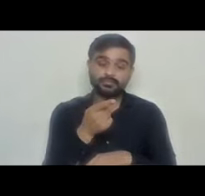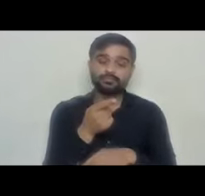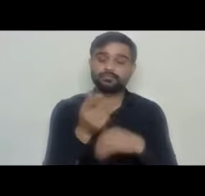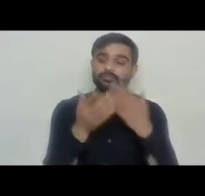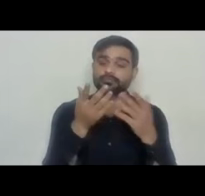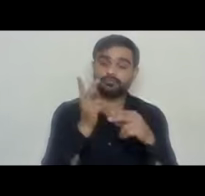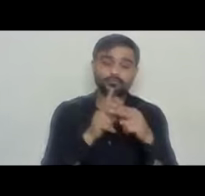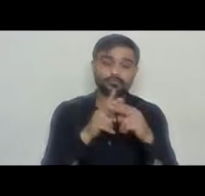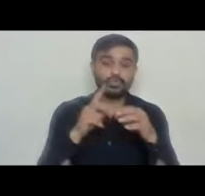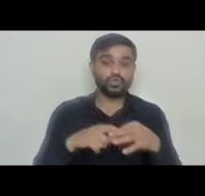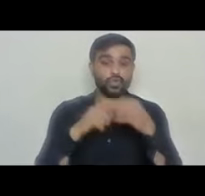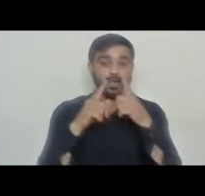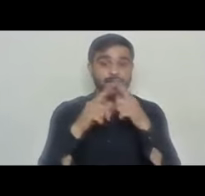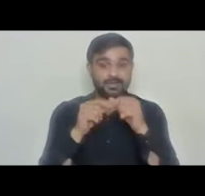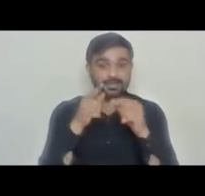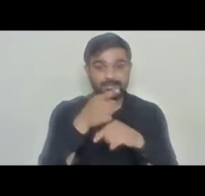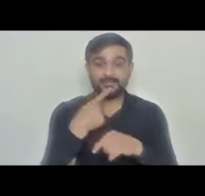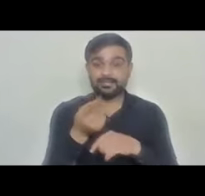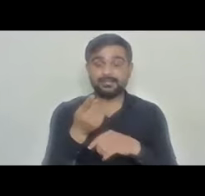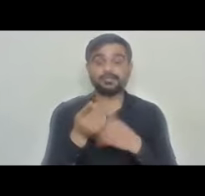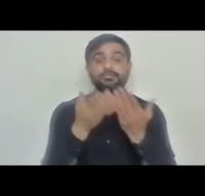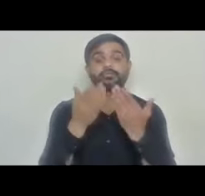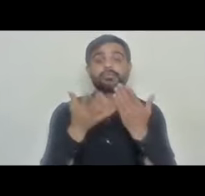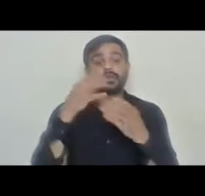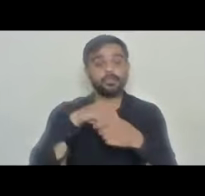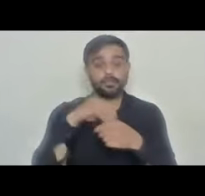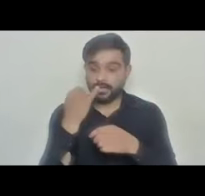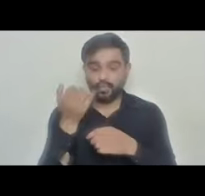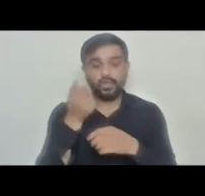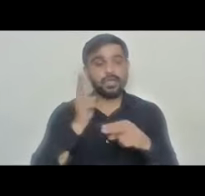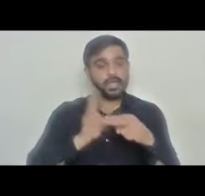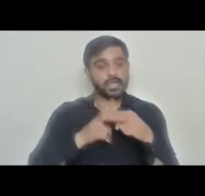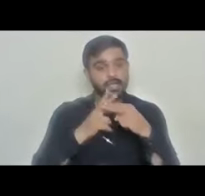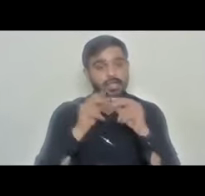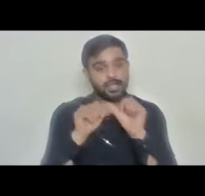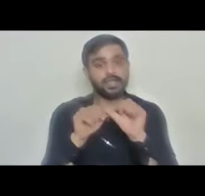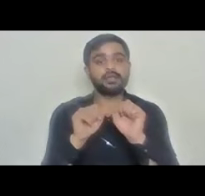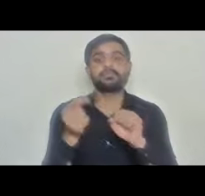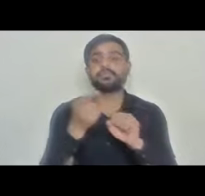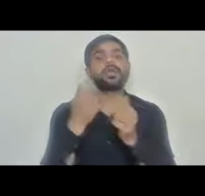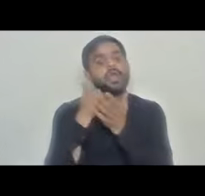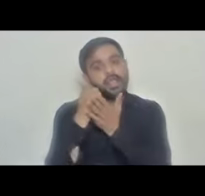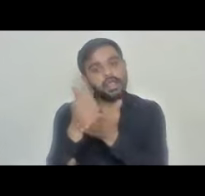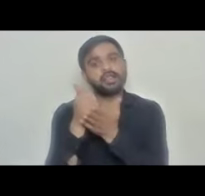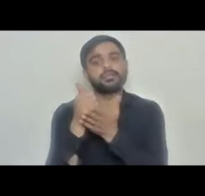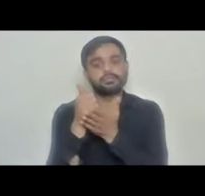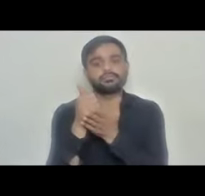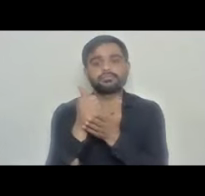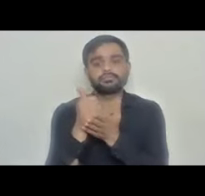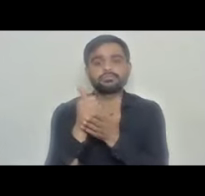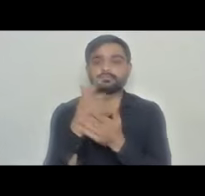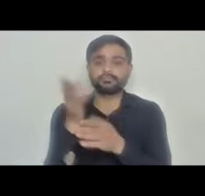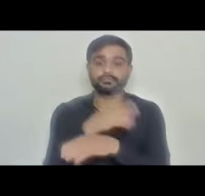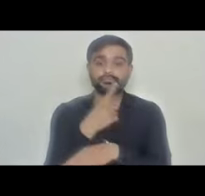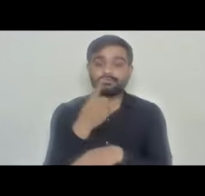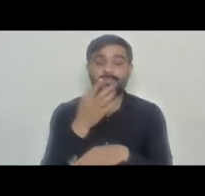so in qualitative data sets, they won't actually find you an answer, but they would just help you to, as I said, you